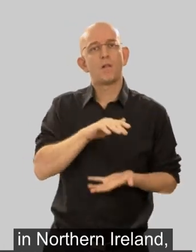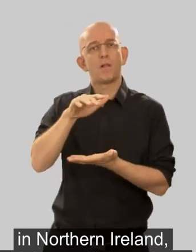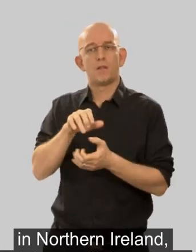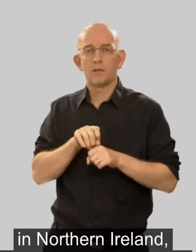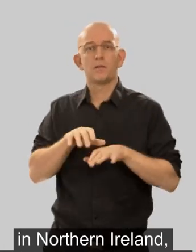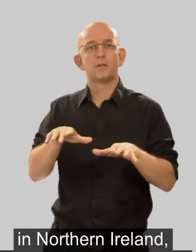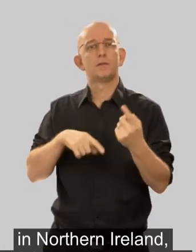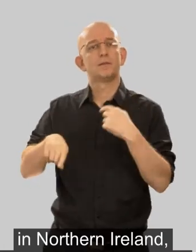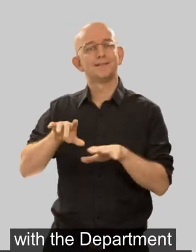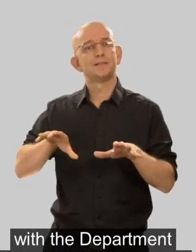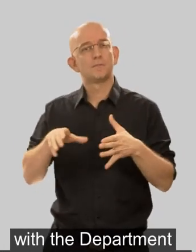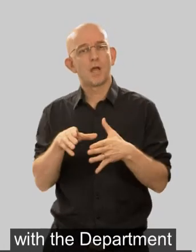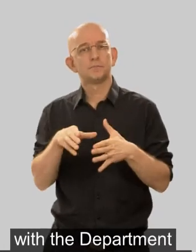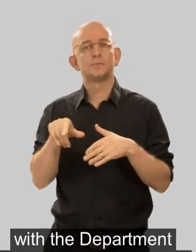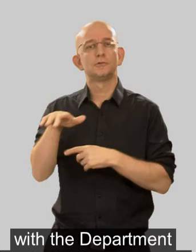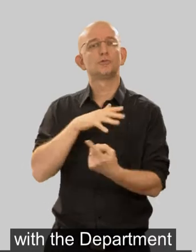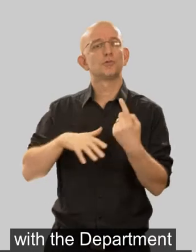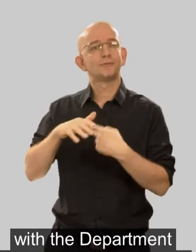share with the Department for Social Development.